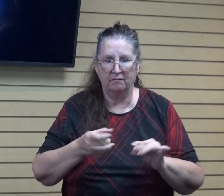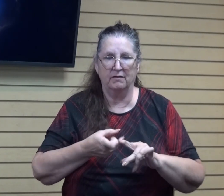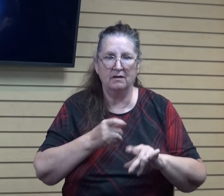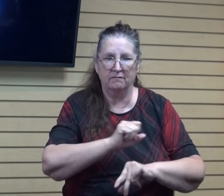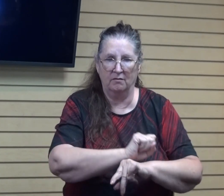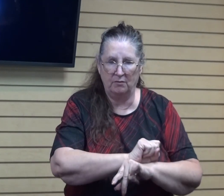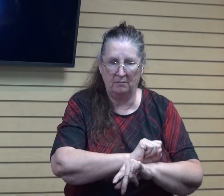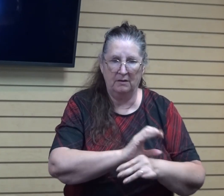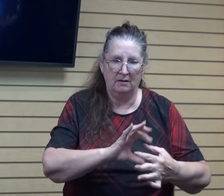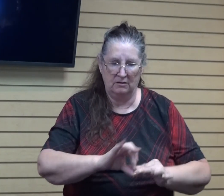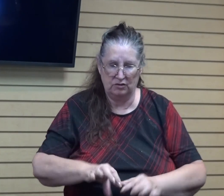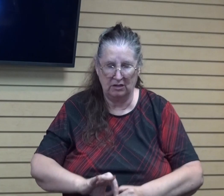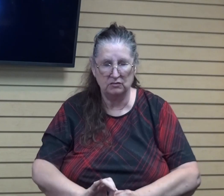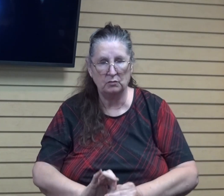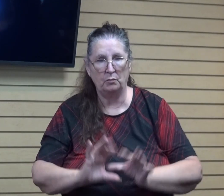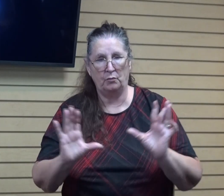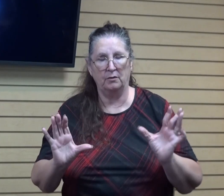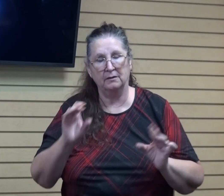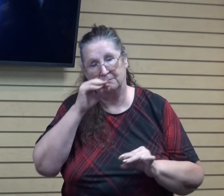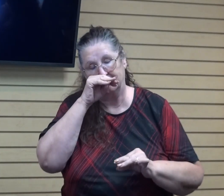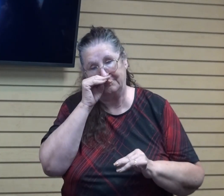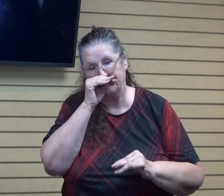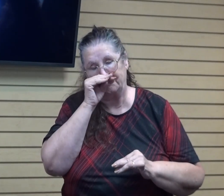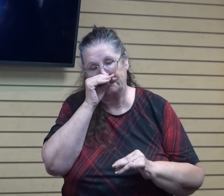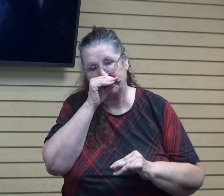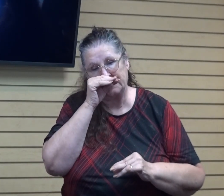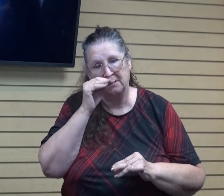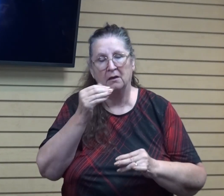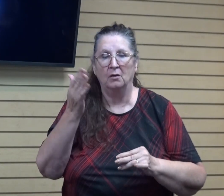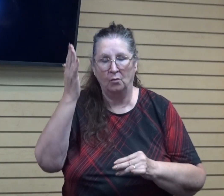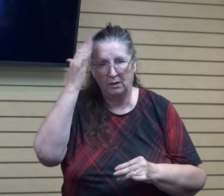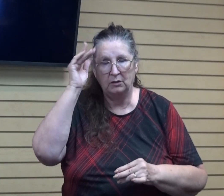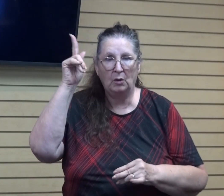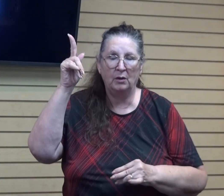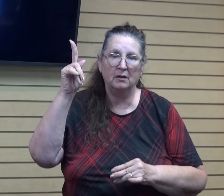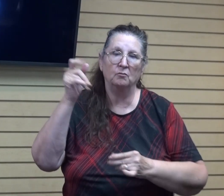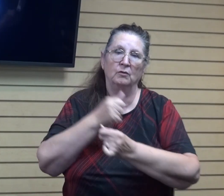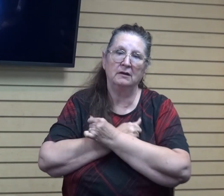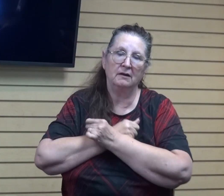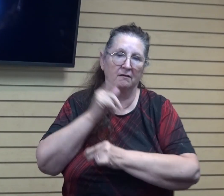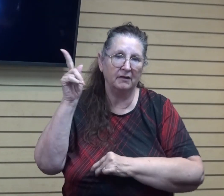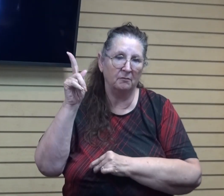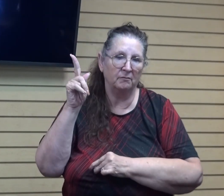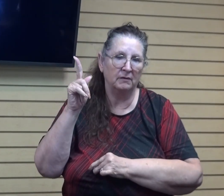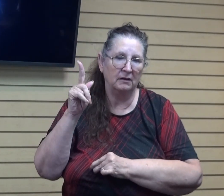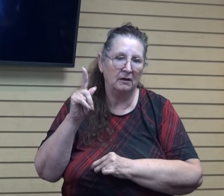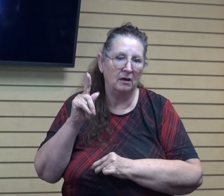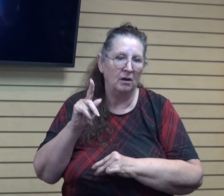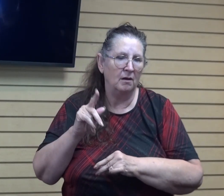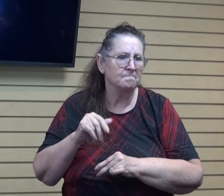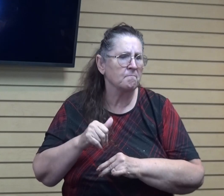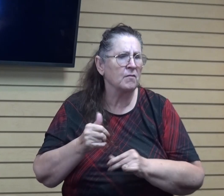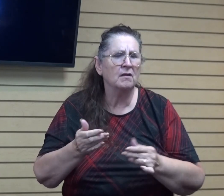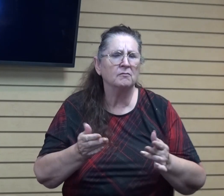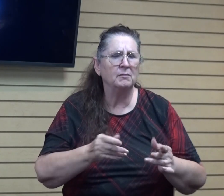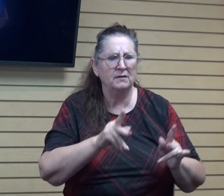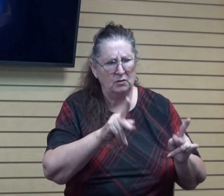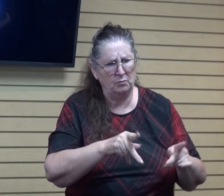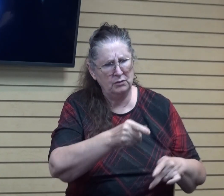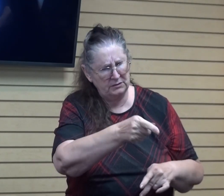broken. We know it and we love it. But what about the person that is out there right now, maybe at this